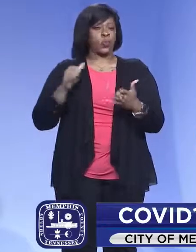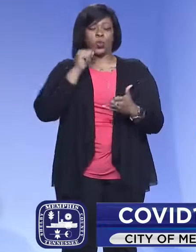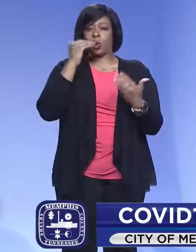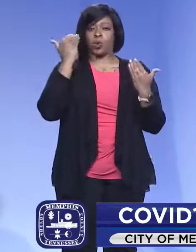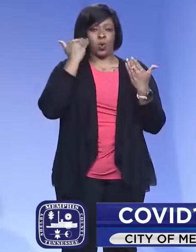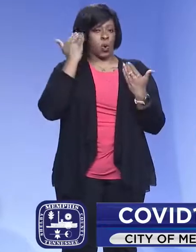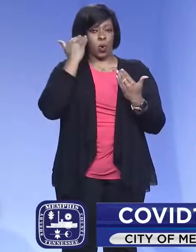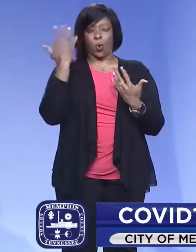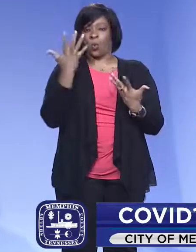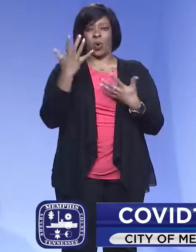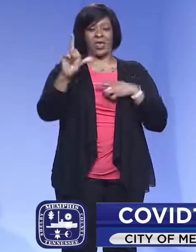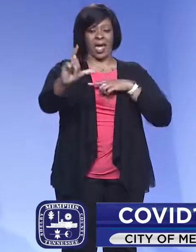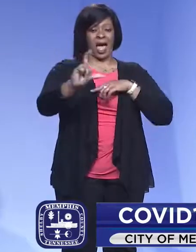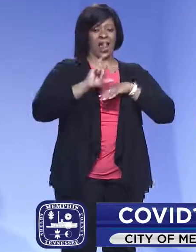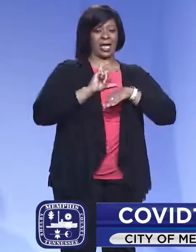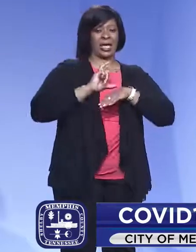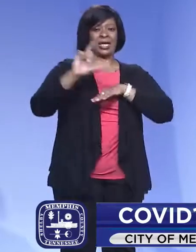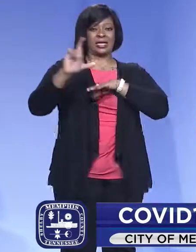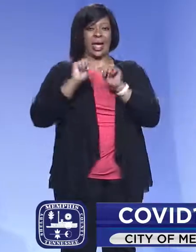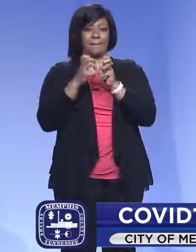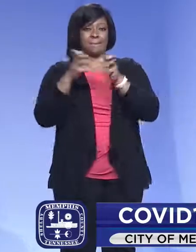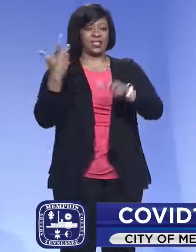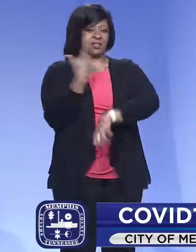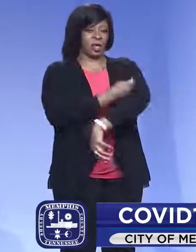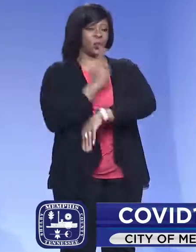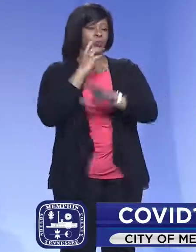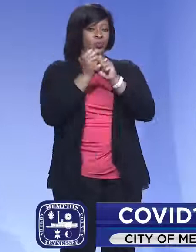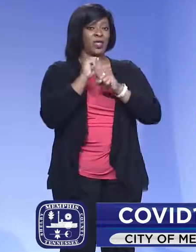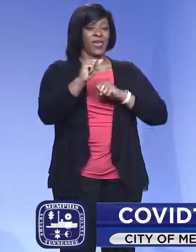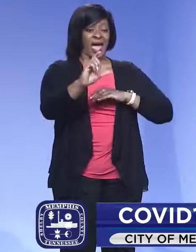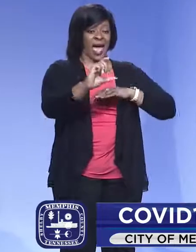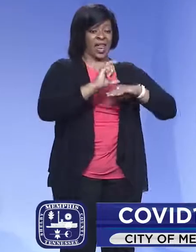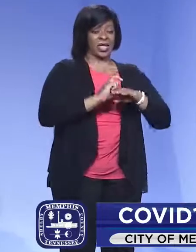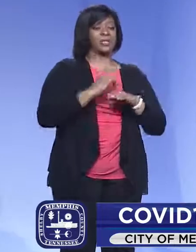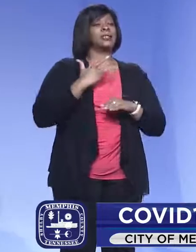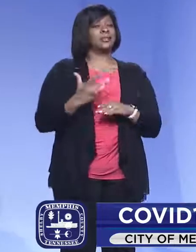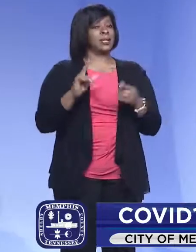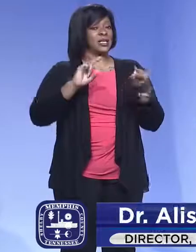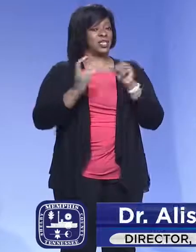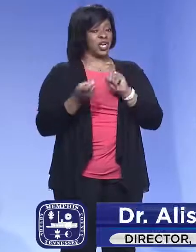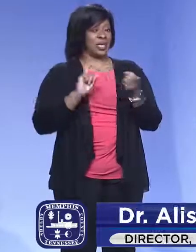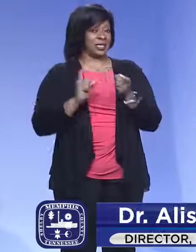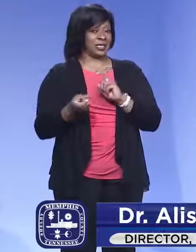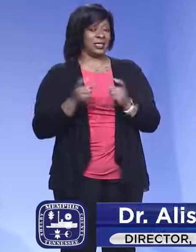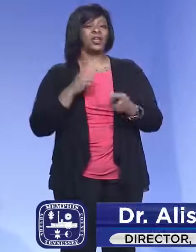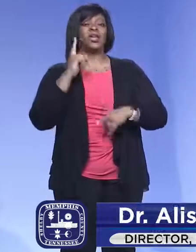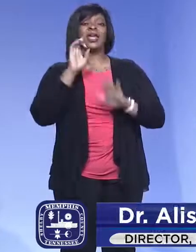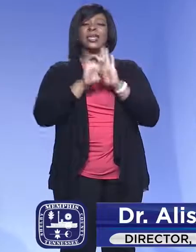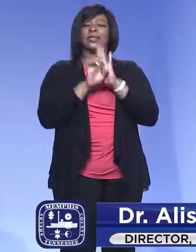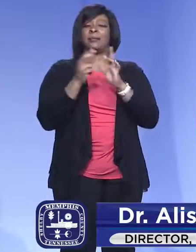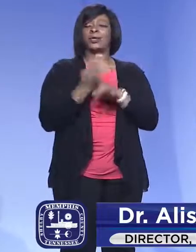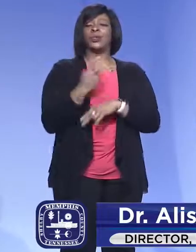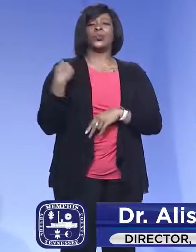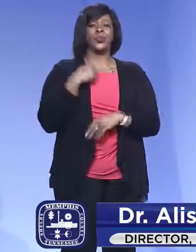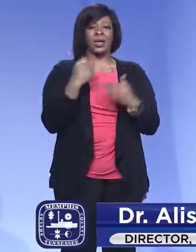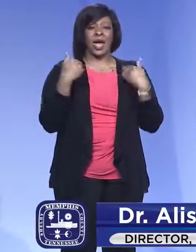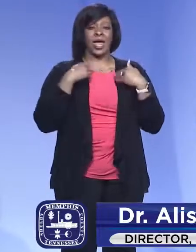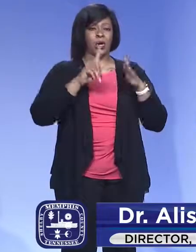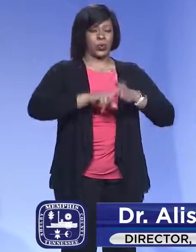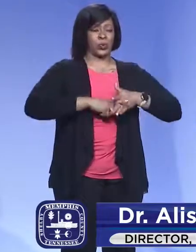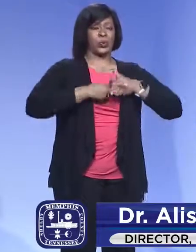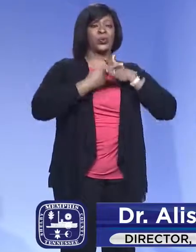what our allocation will be, and that allocation changes. So the example I've used is we had an